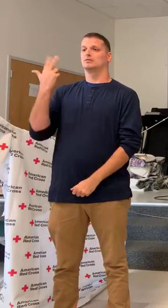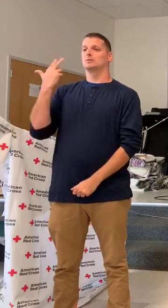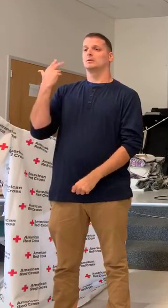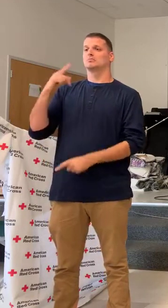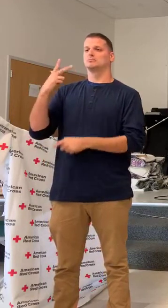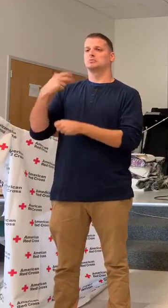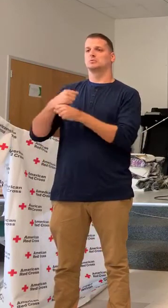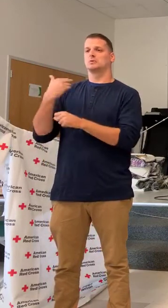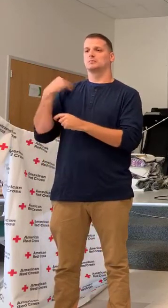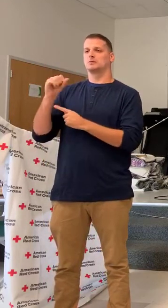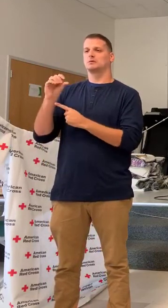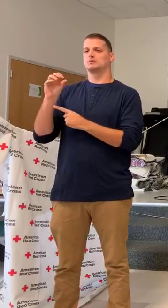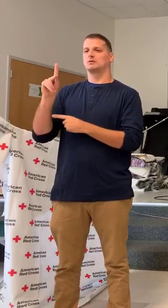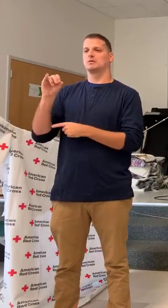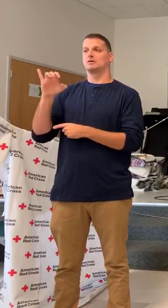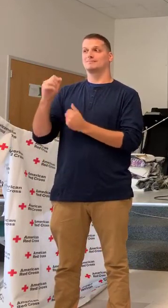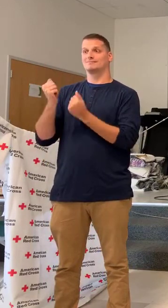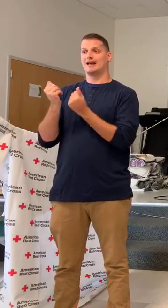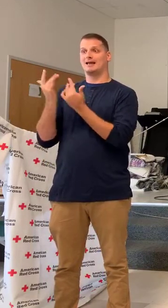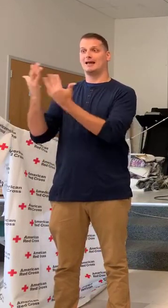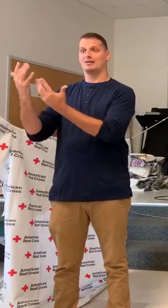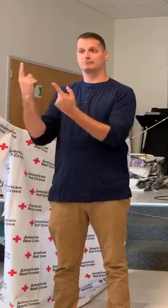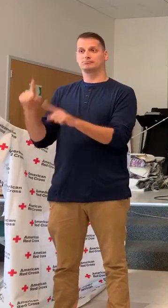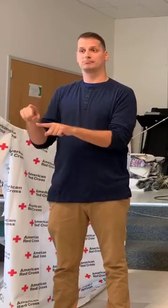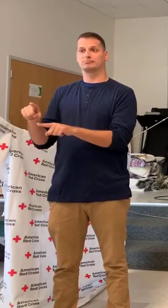It takes years to recover from an event like this,